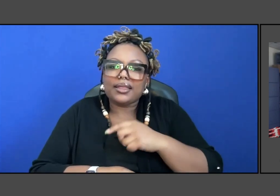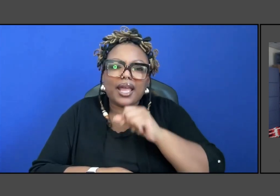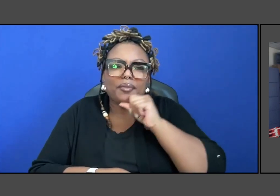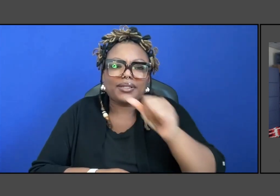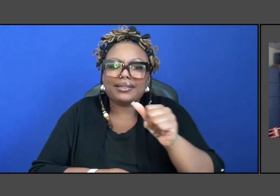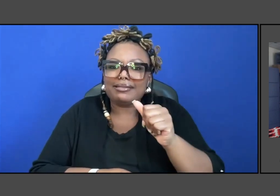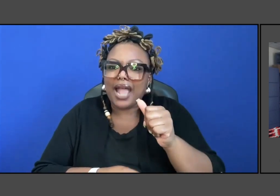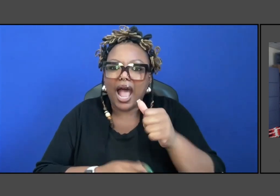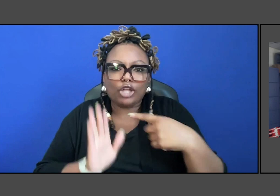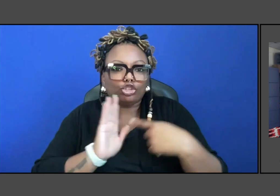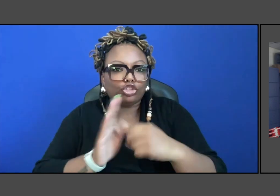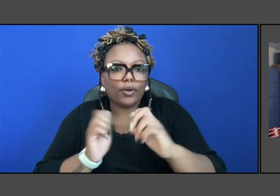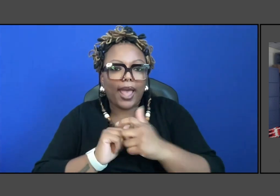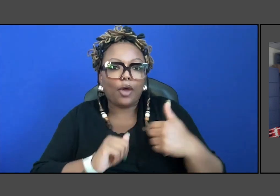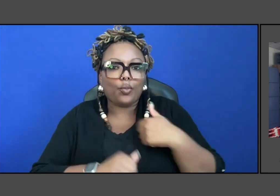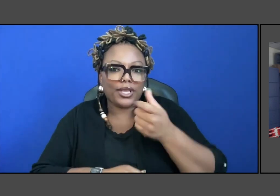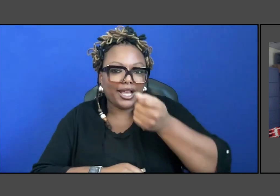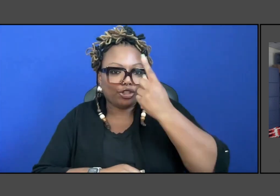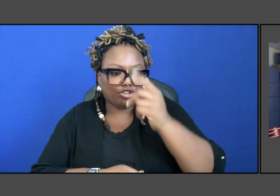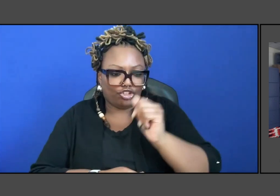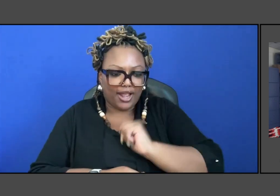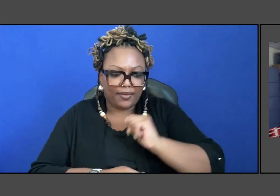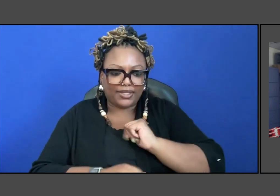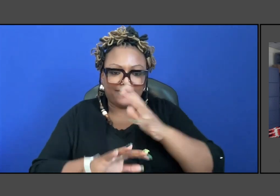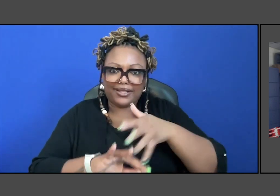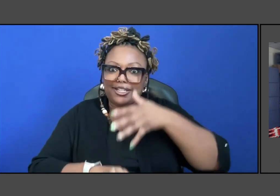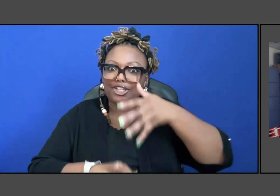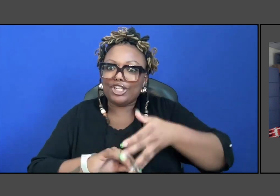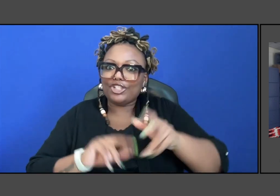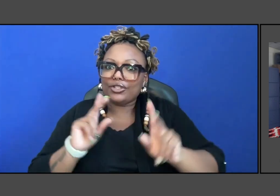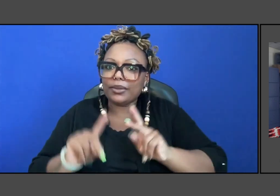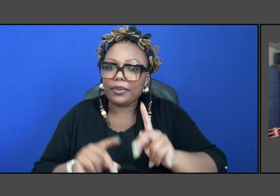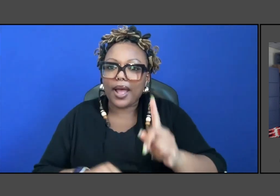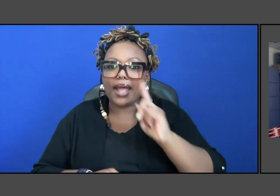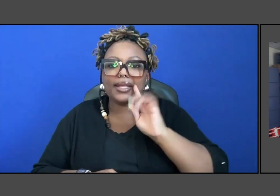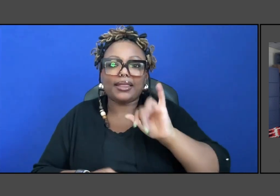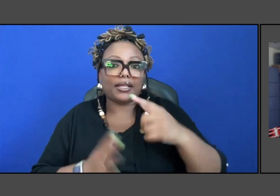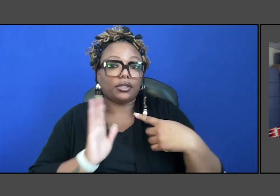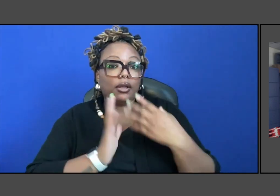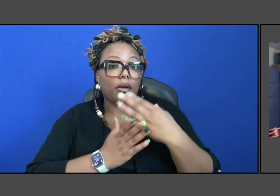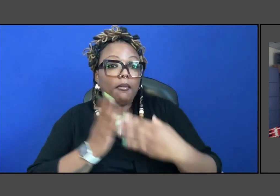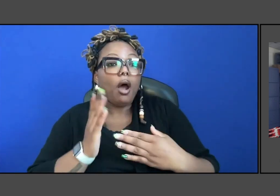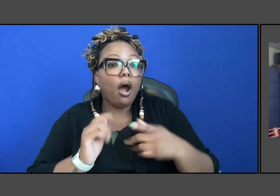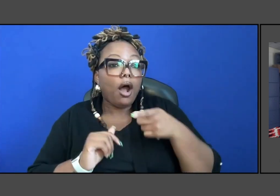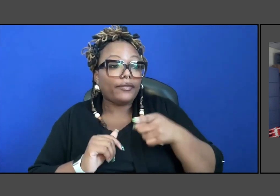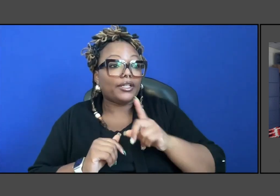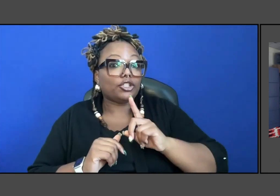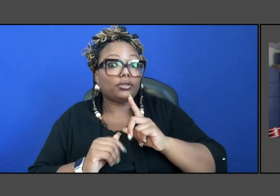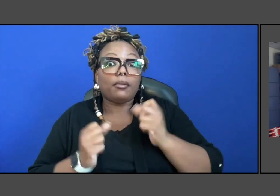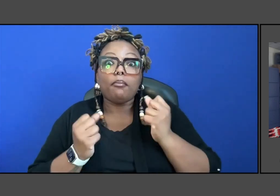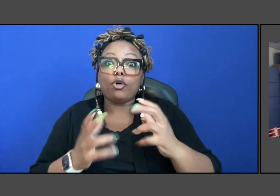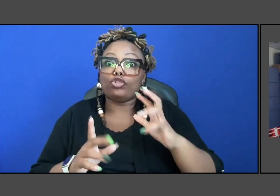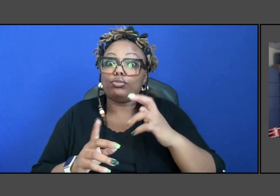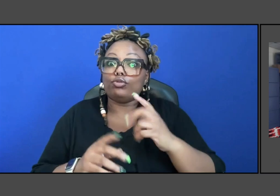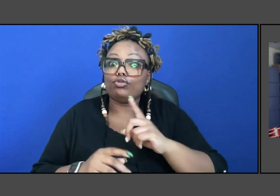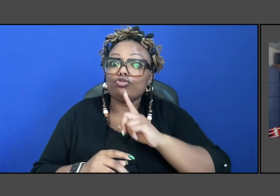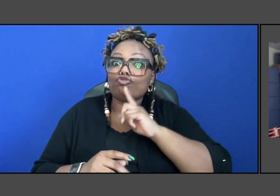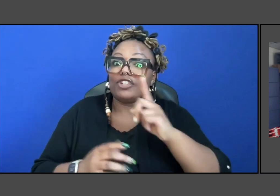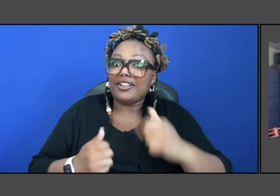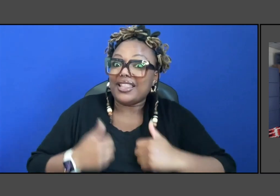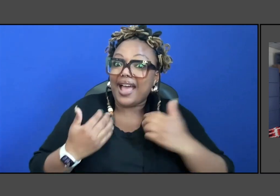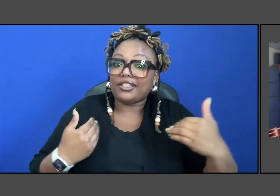we understood ourselves. And I think that's part of this, these multiple realities that we have, and so important to tell the